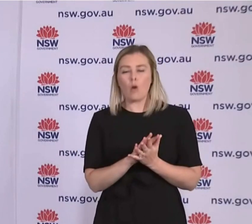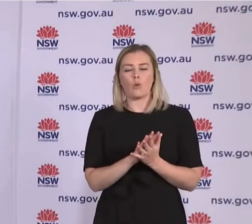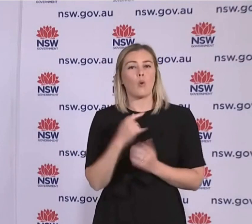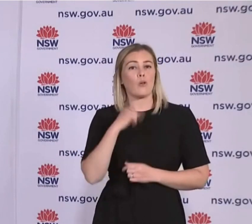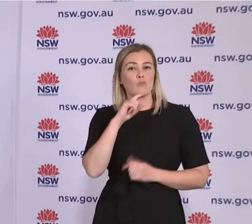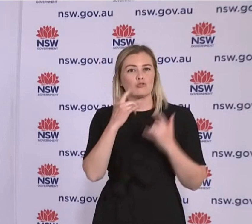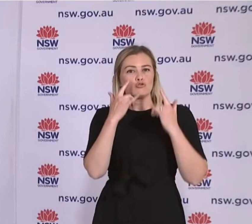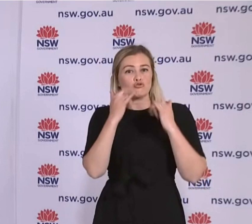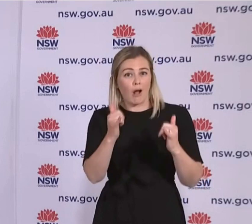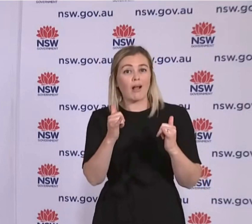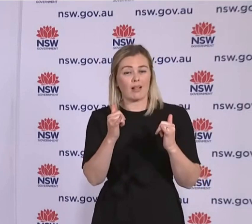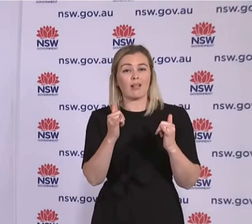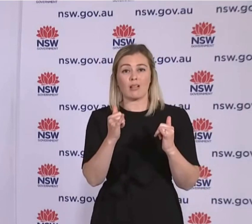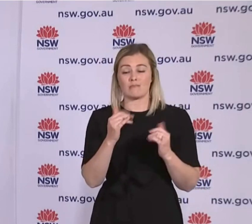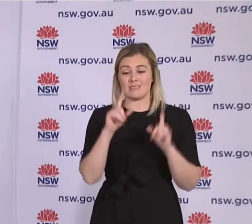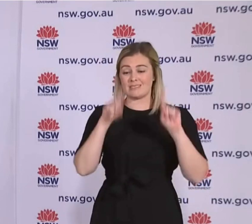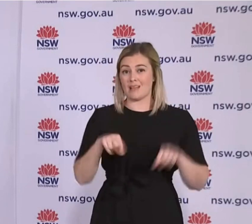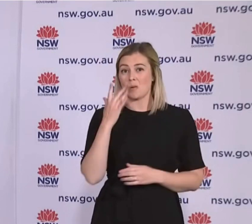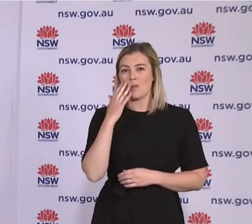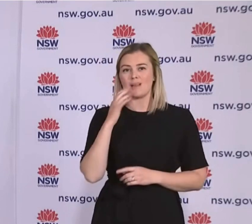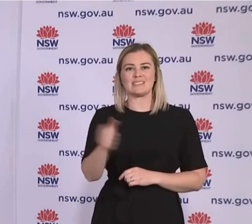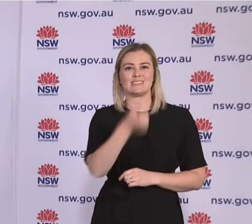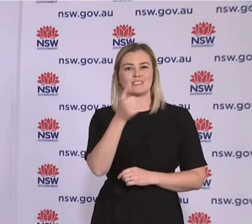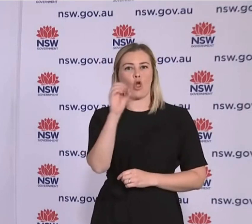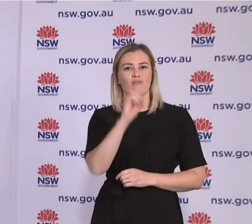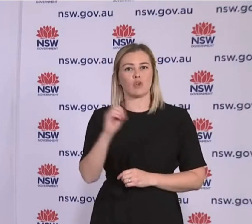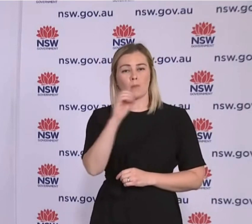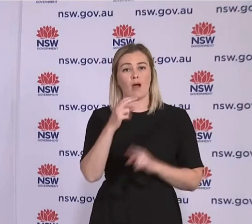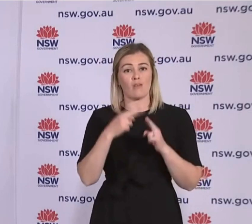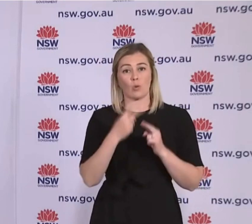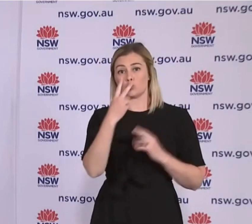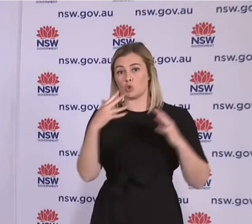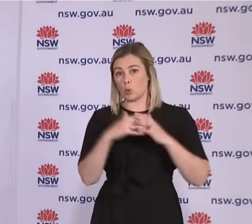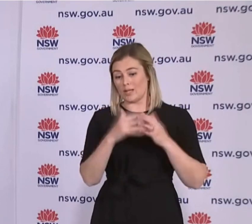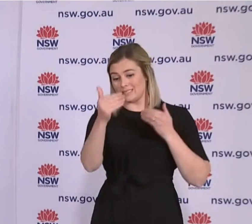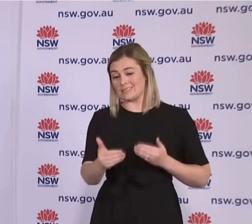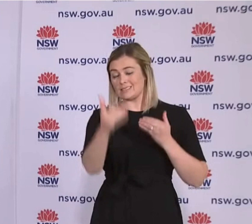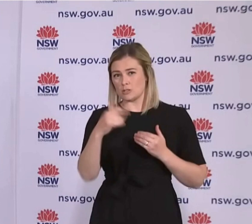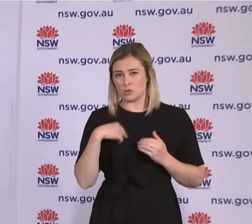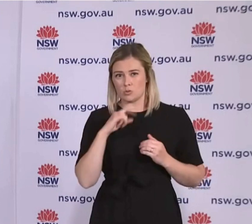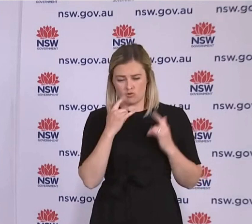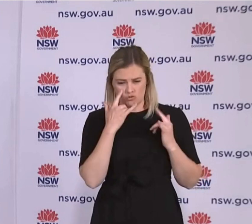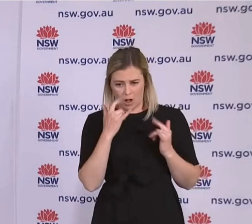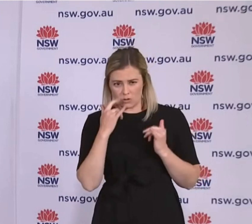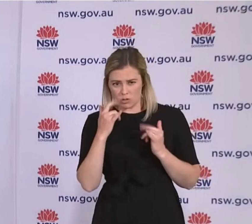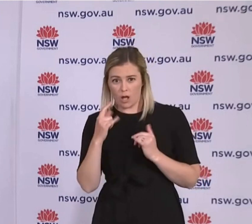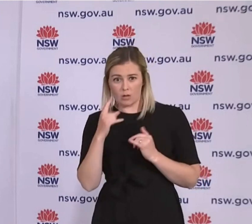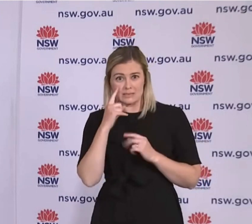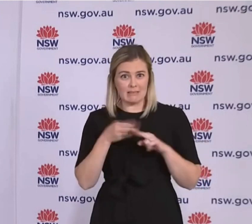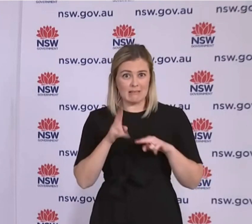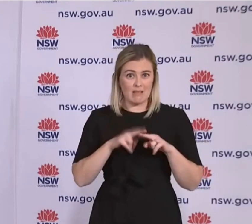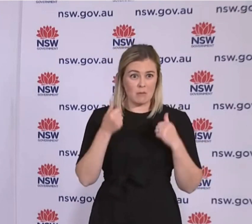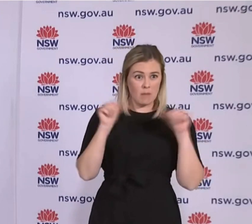regions commencing on 6 October for 2 weeks. And then hopefully the subject of that pilot will